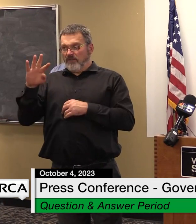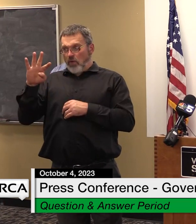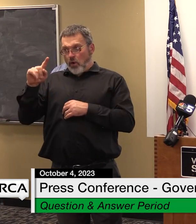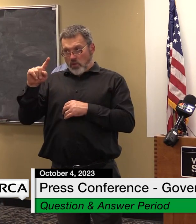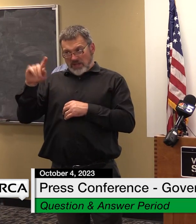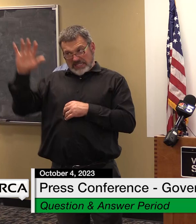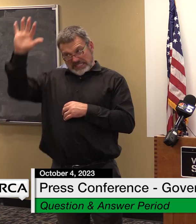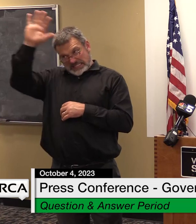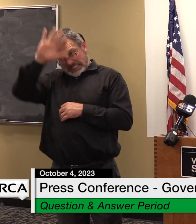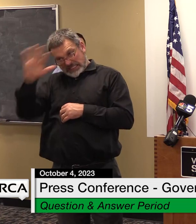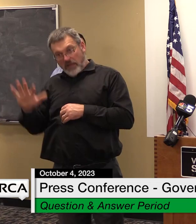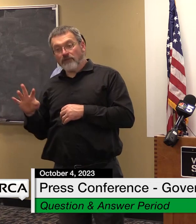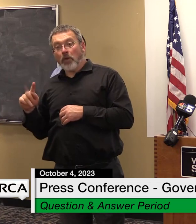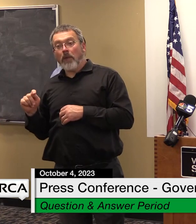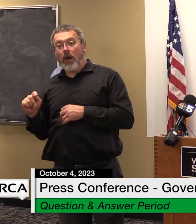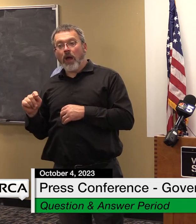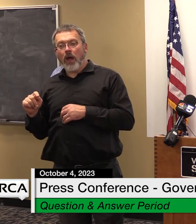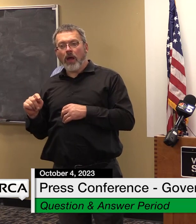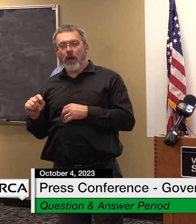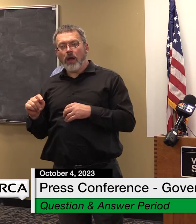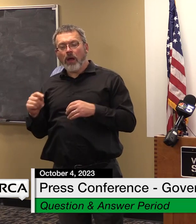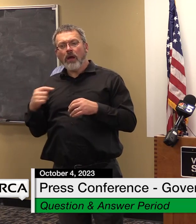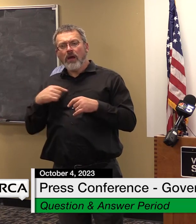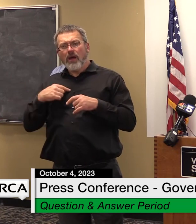I think it's like